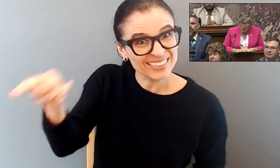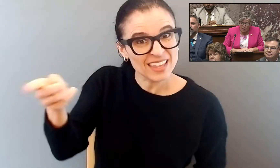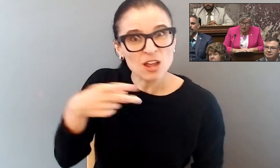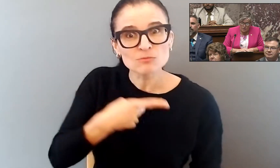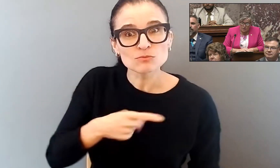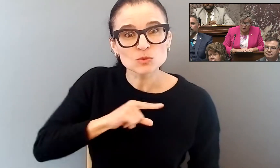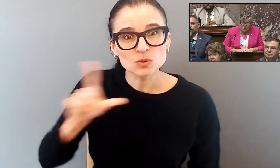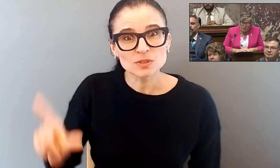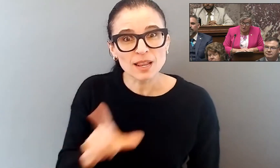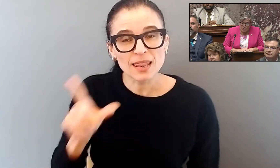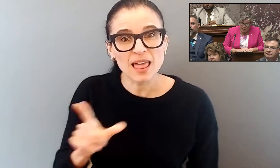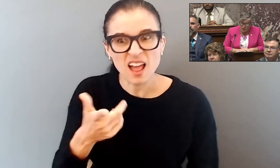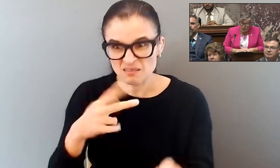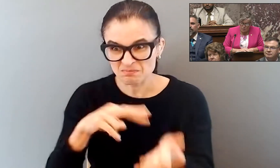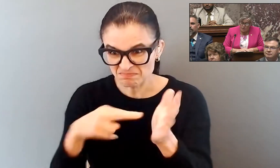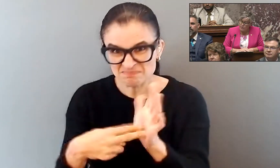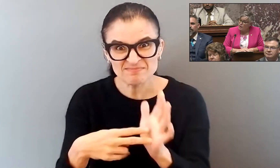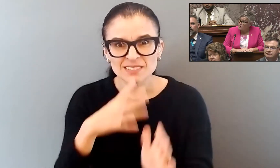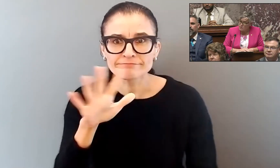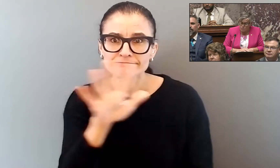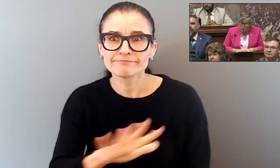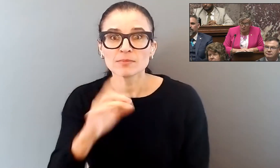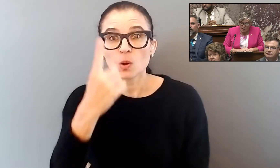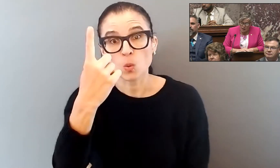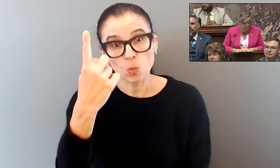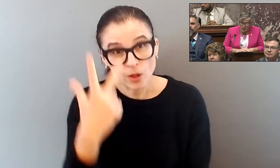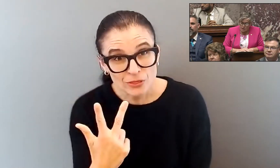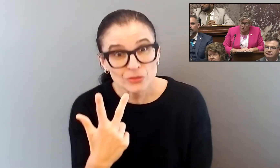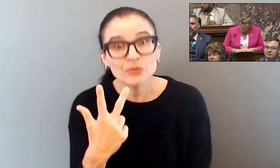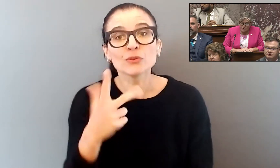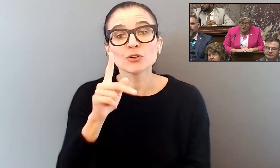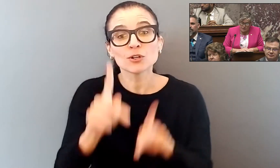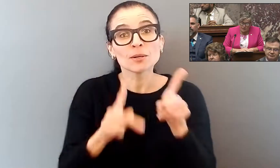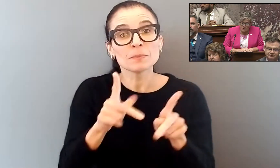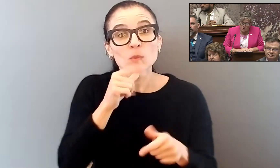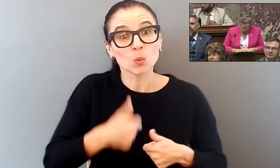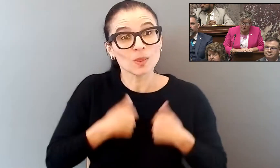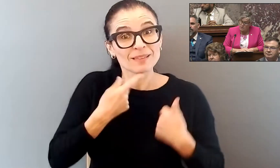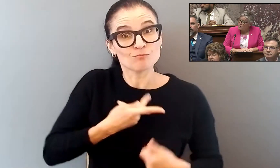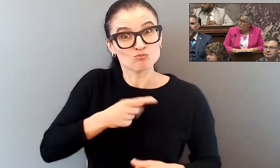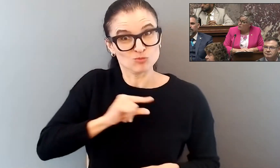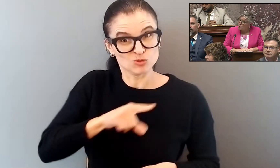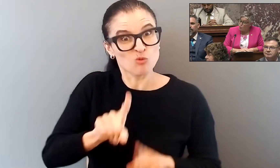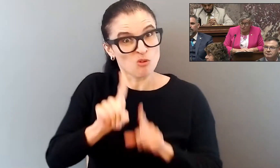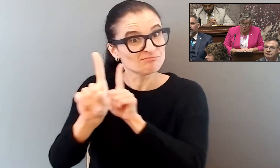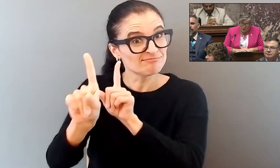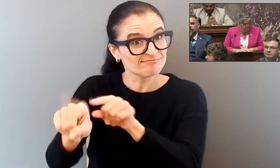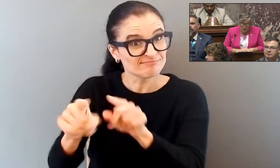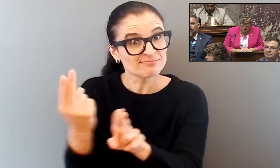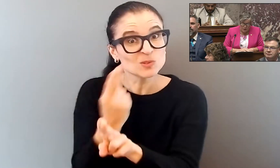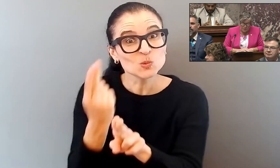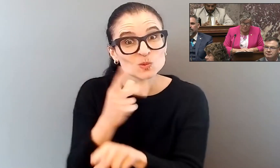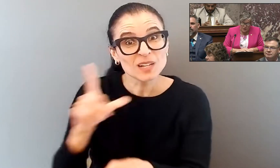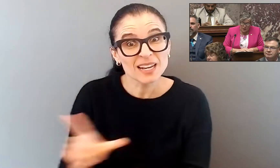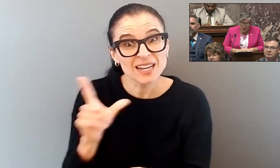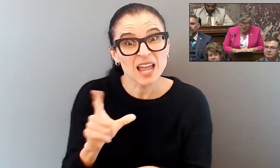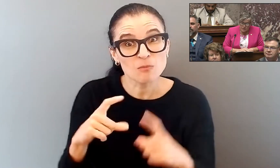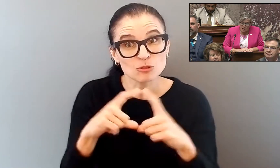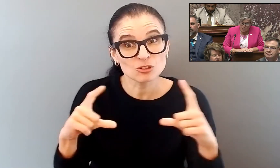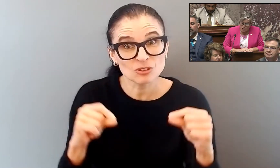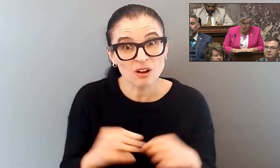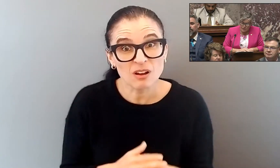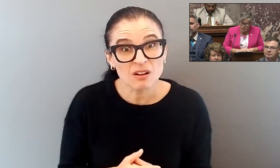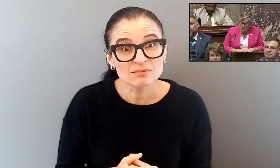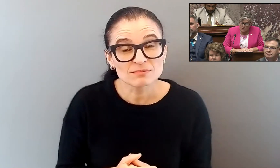residents regularly use their library card, with dozens more making use of facilities and services available without a library card.